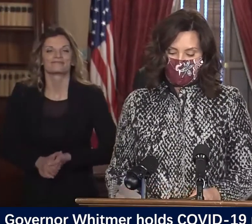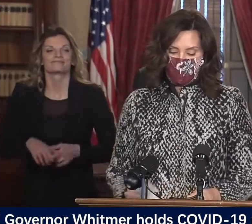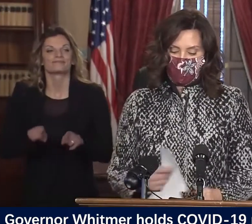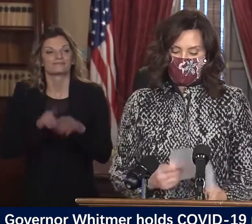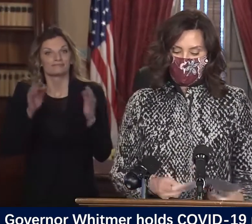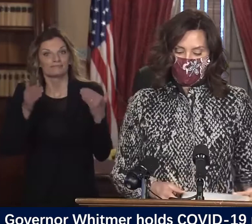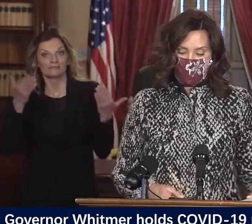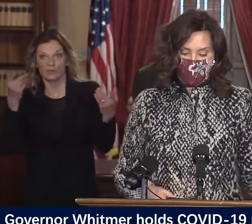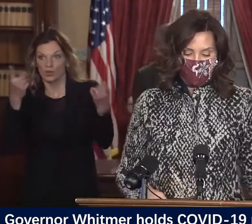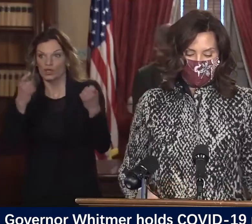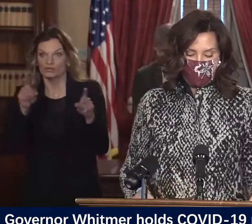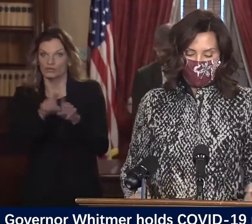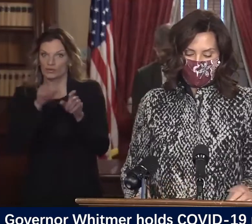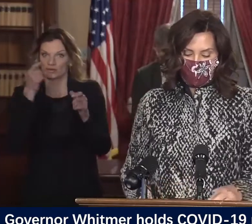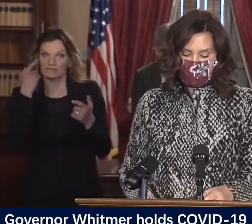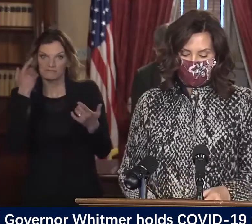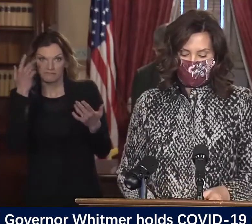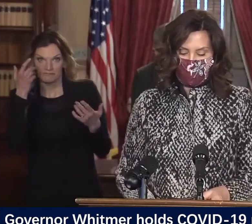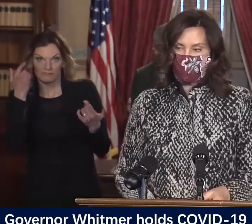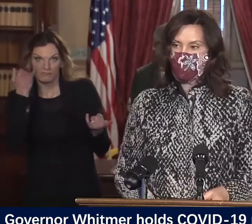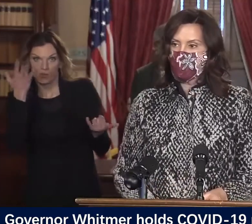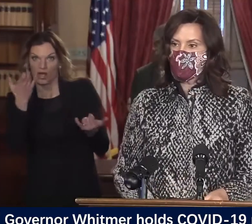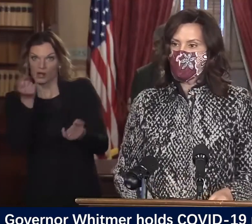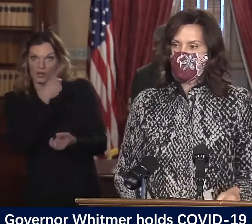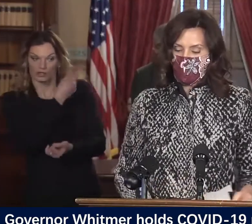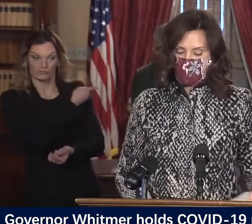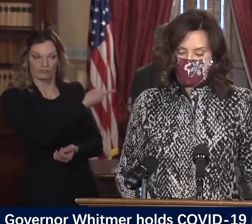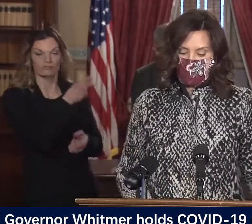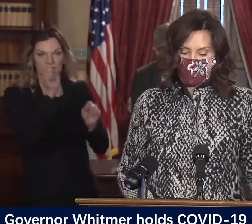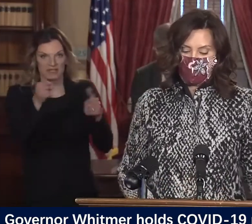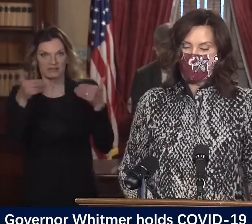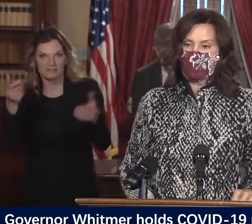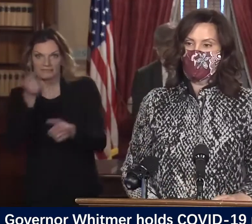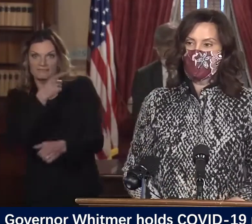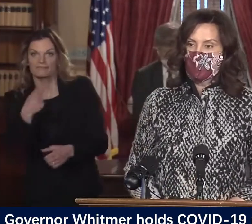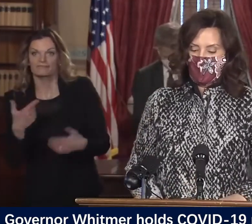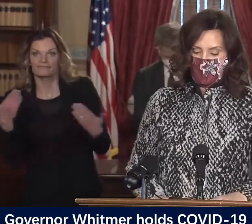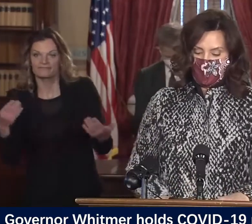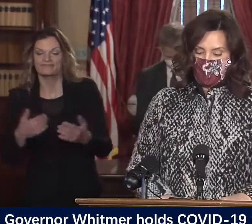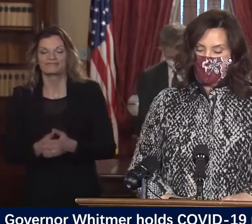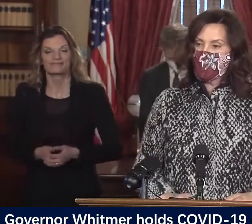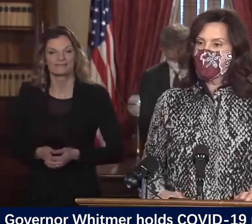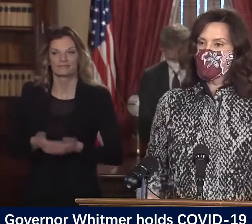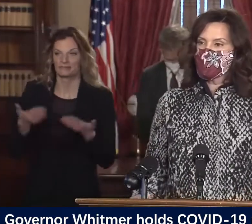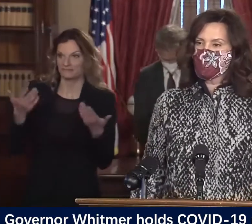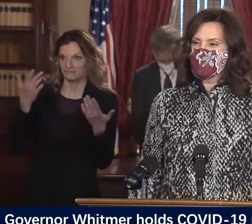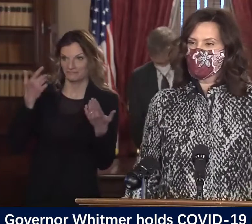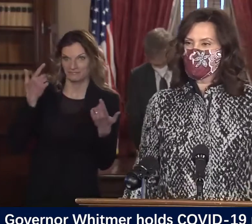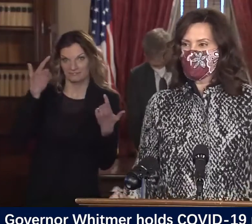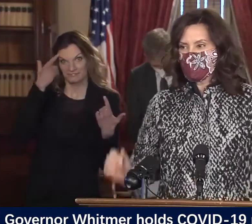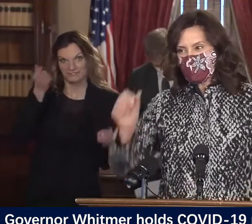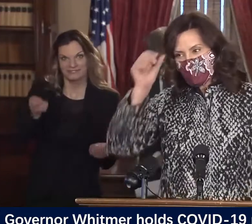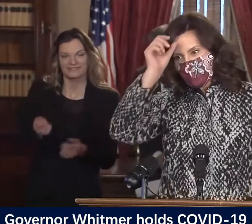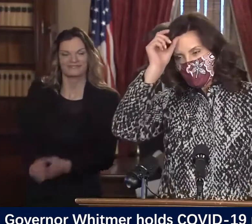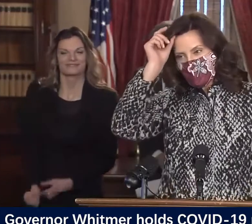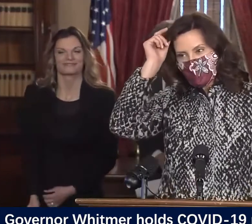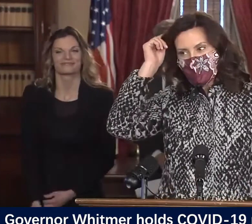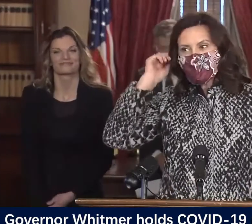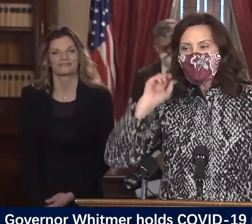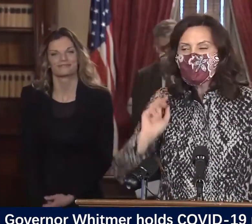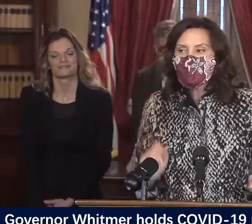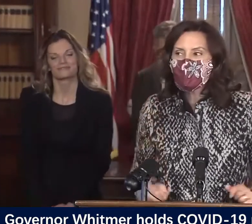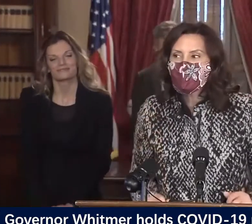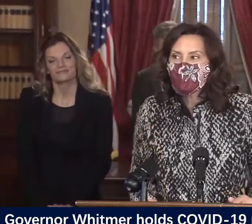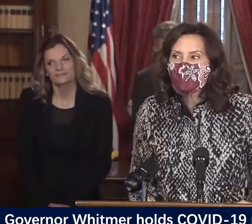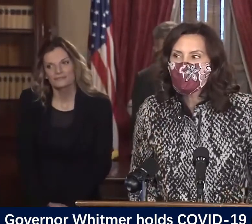Gordon and Dr. Caldoun are here as well and can answer questions directed to them, so feel free. All right,